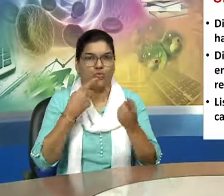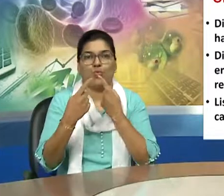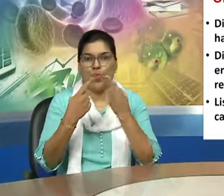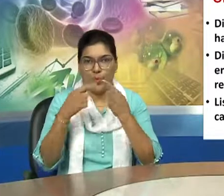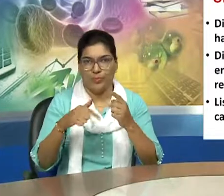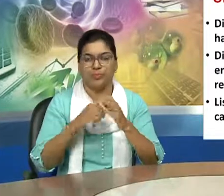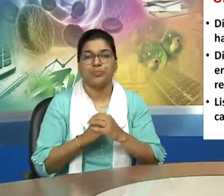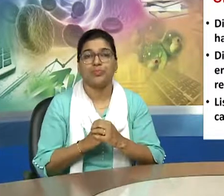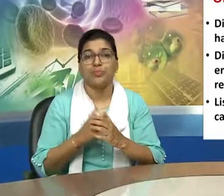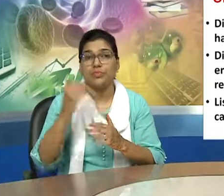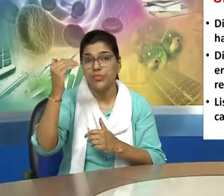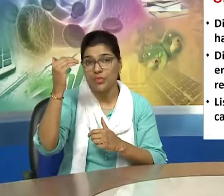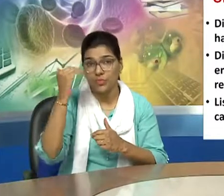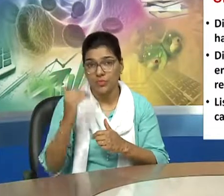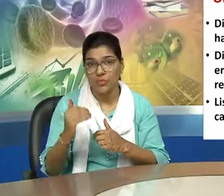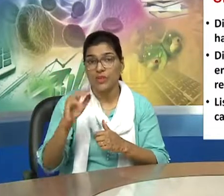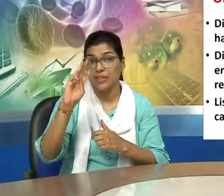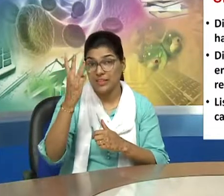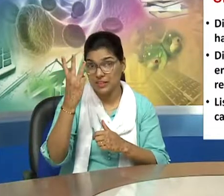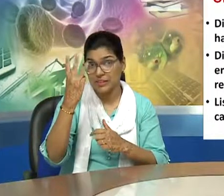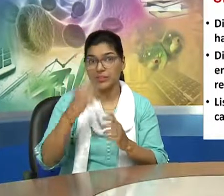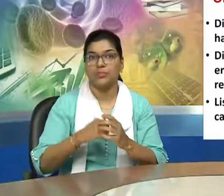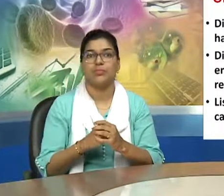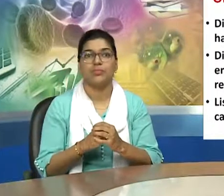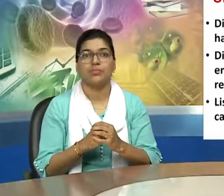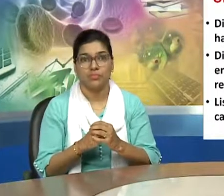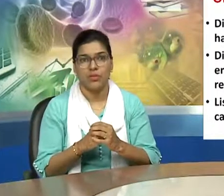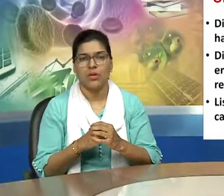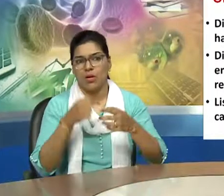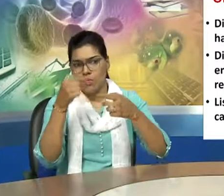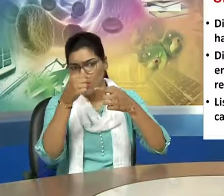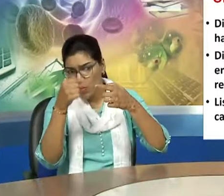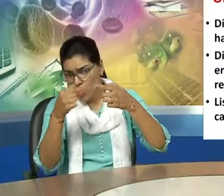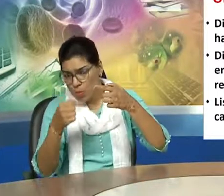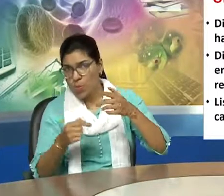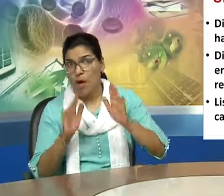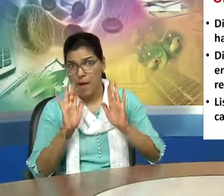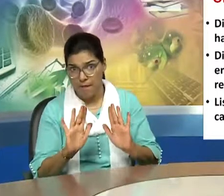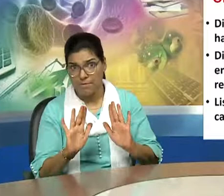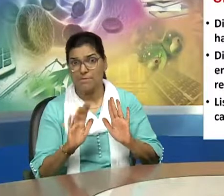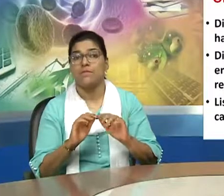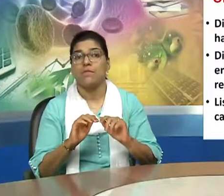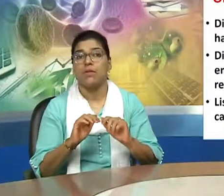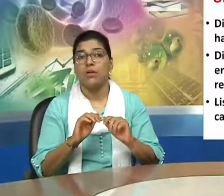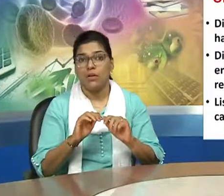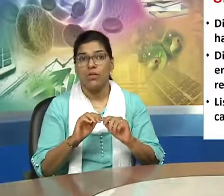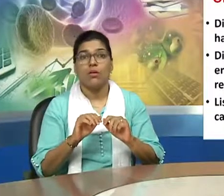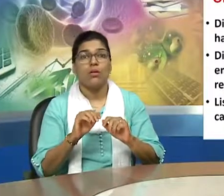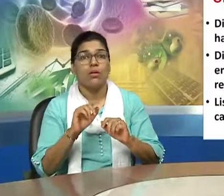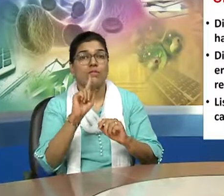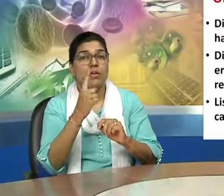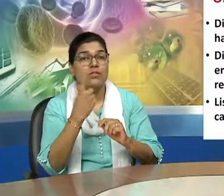of organisms. The next abiotic is which are non-living things.